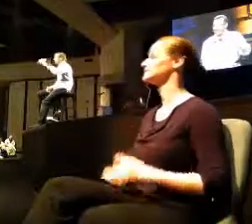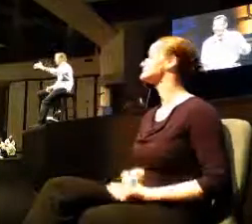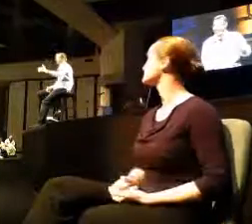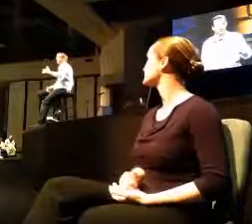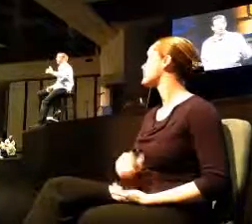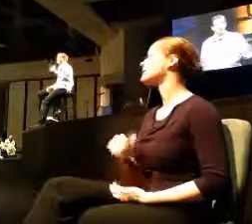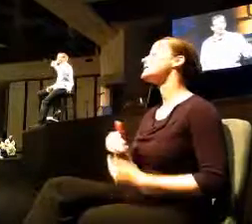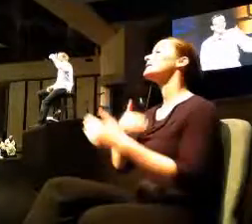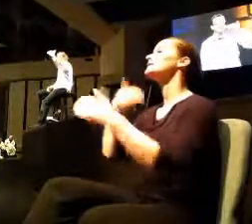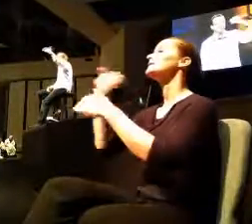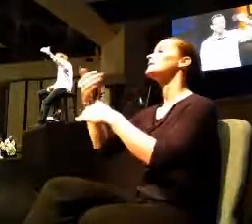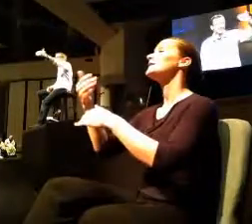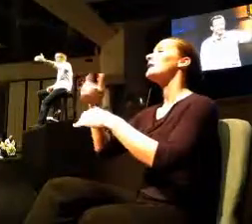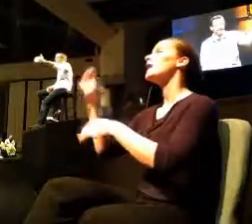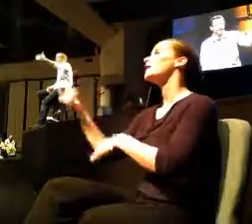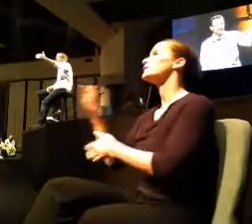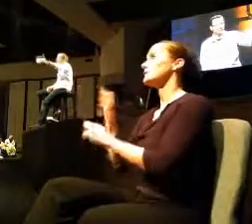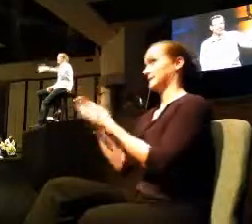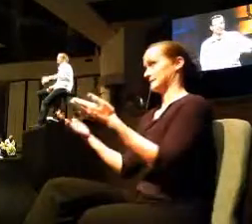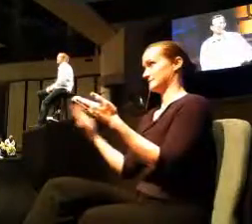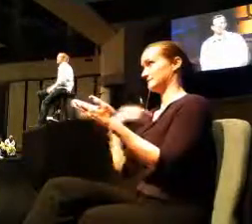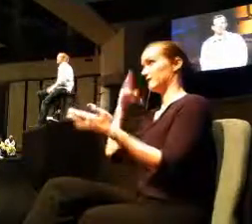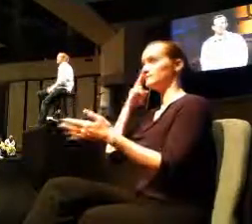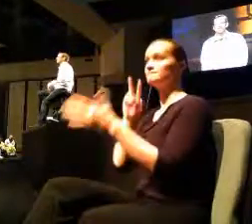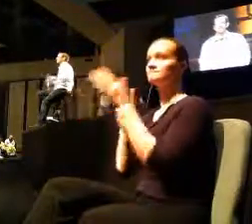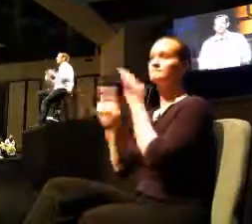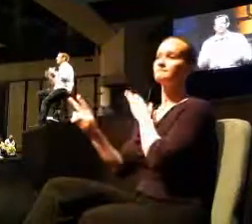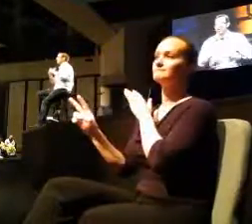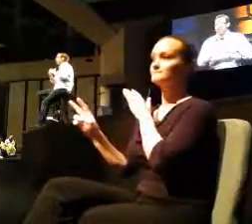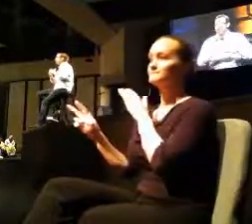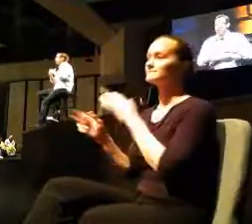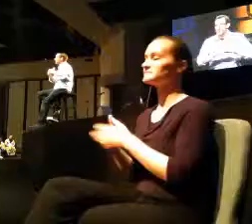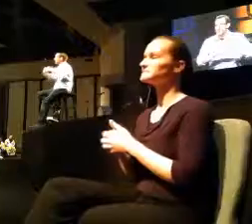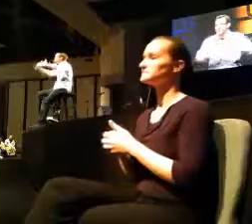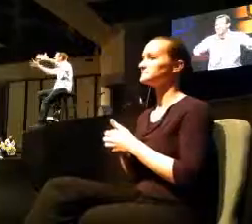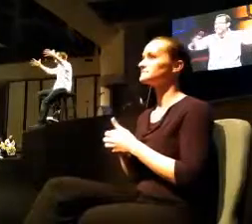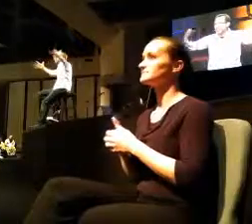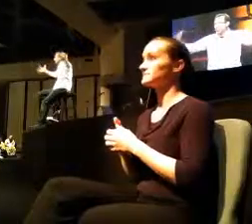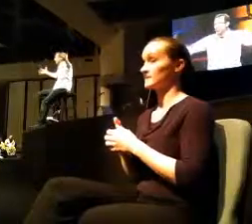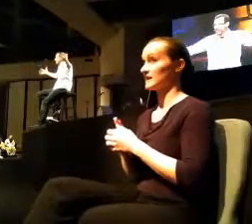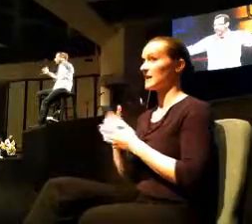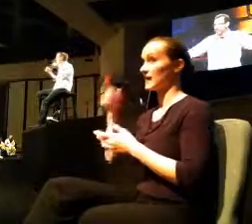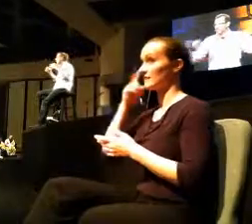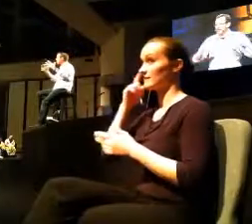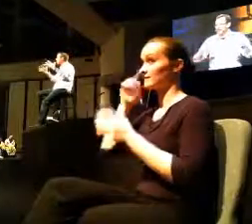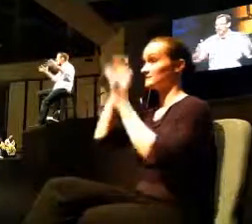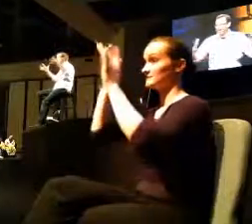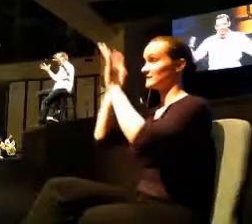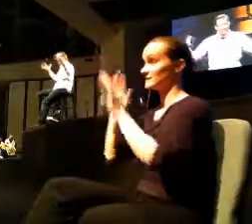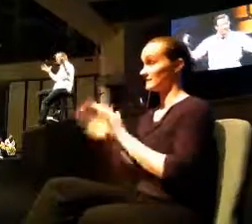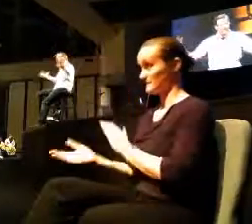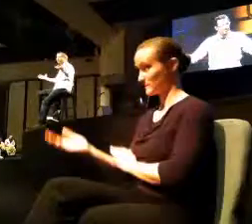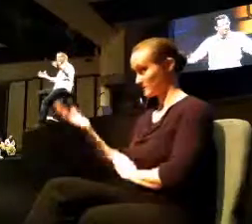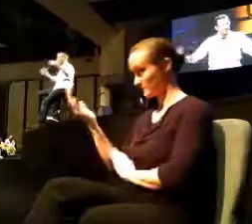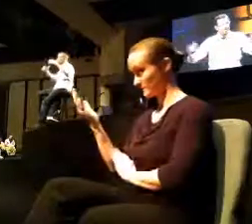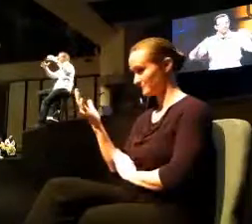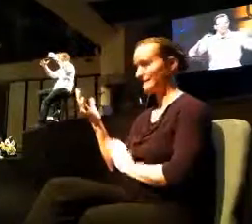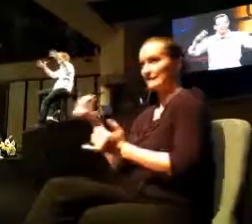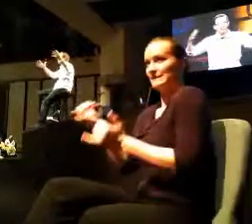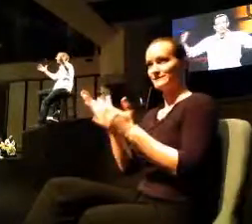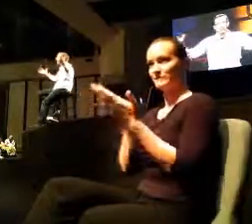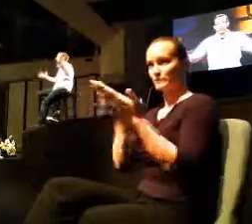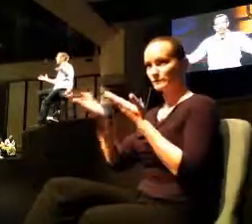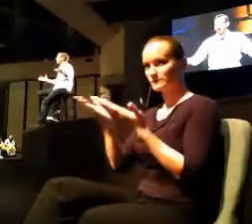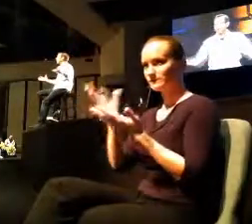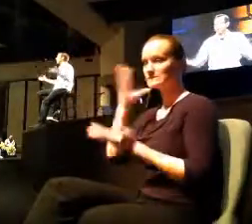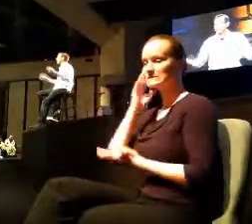up in the next year and in the decades to come is that Sunday mornings, the Sunday morning experience, this service, and the